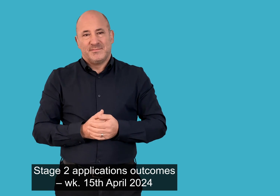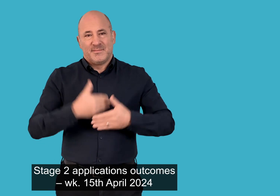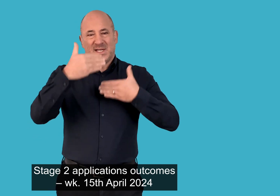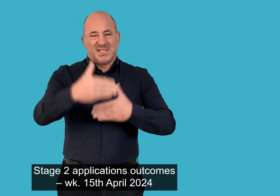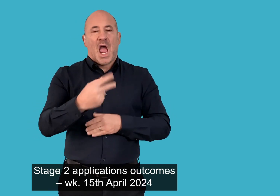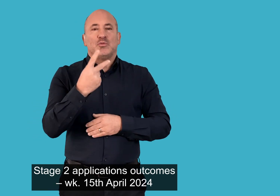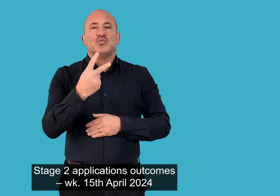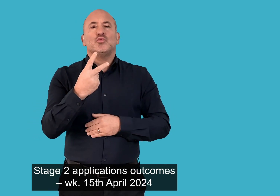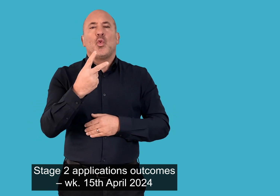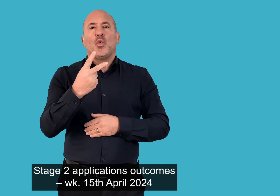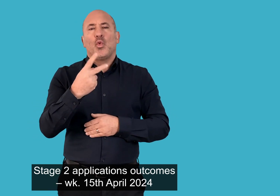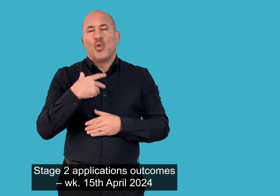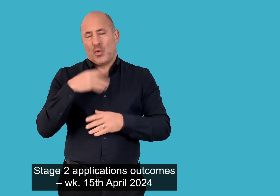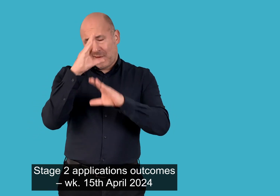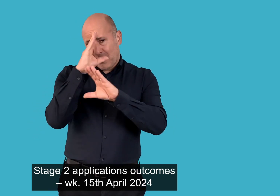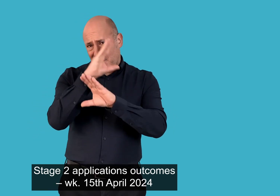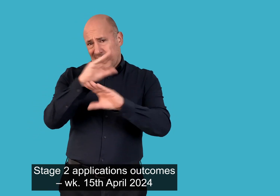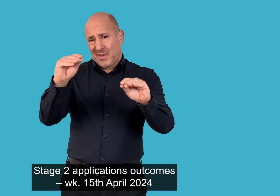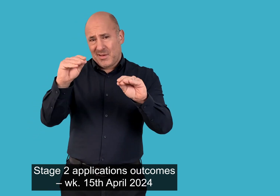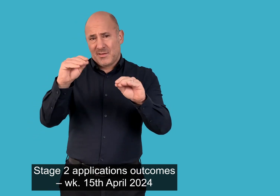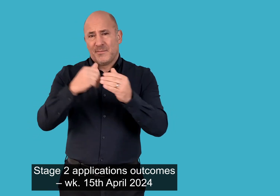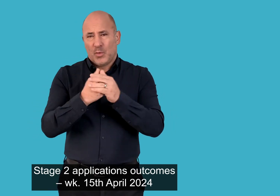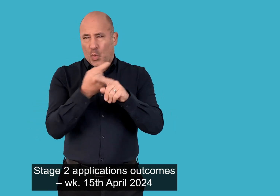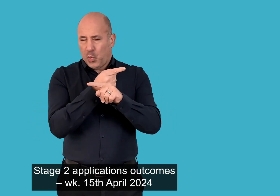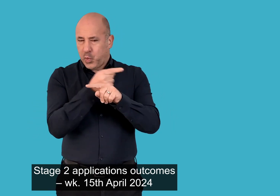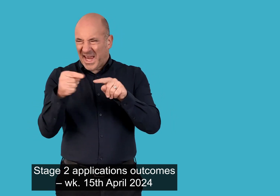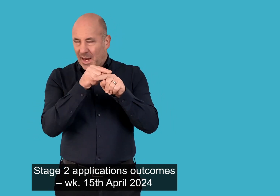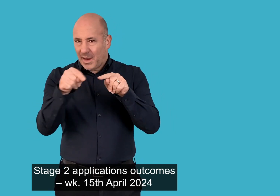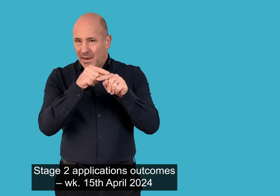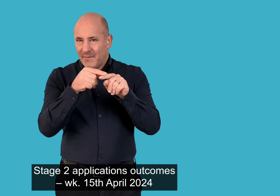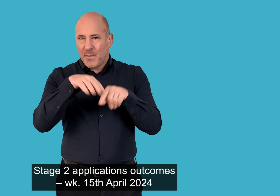applications outcomes the week of the 15th of April 2024.